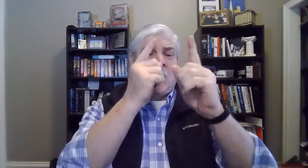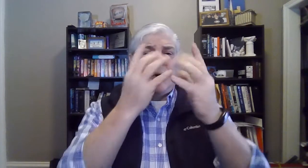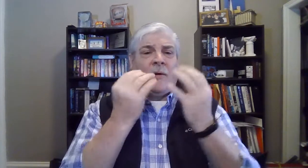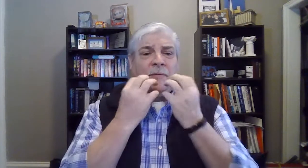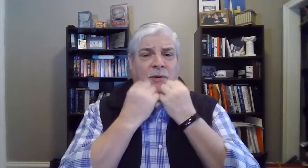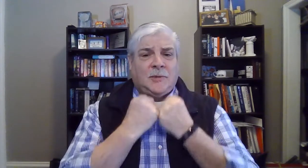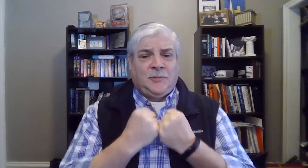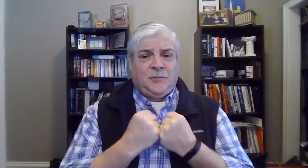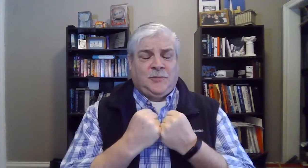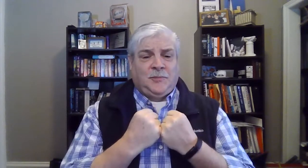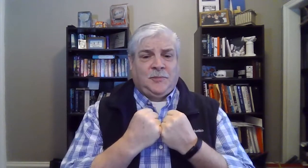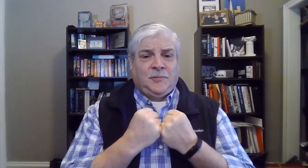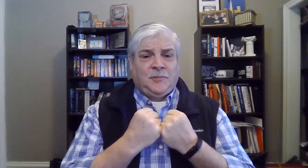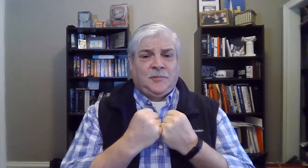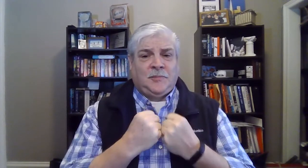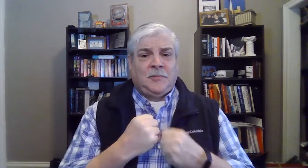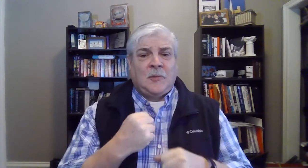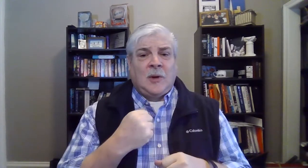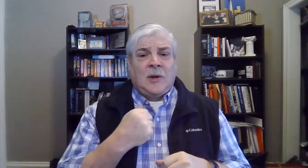goals, and values.